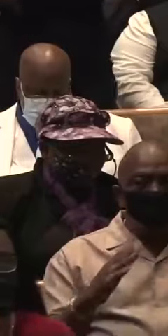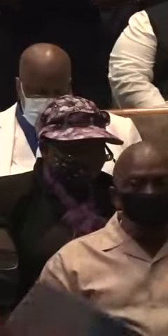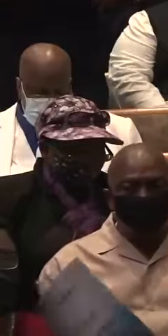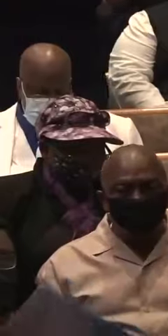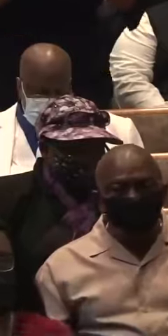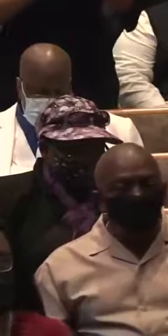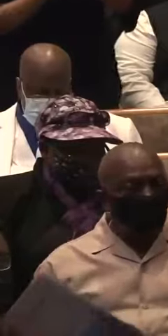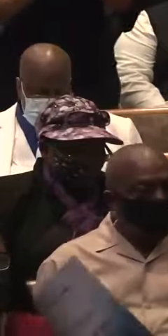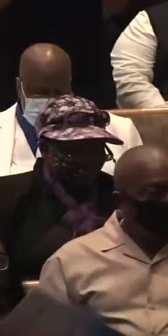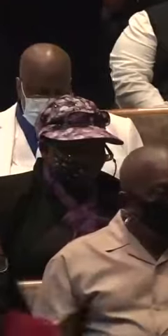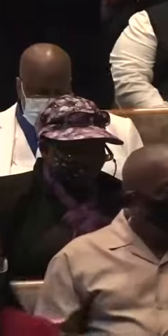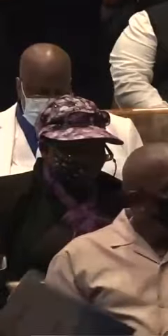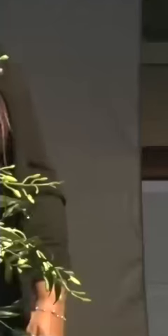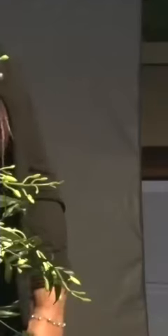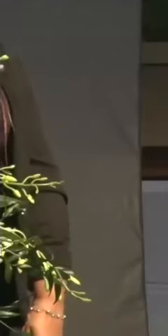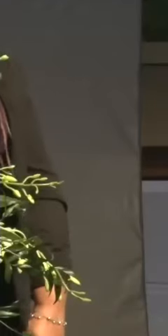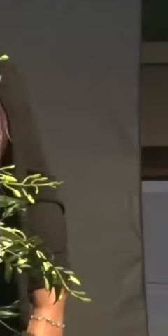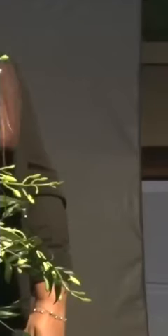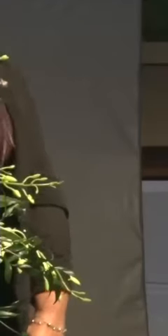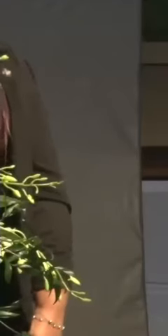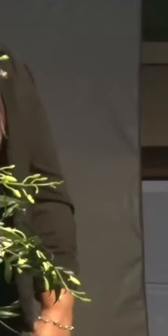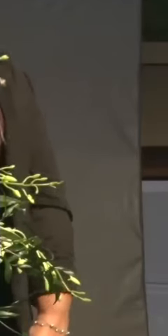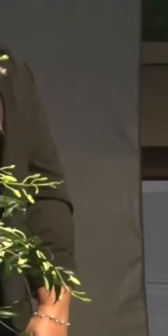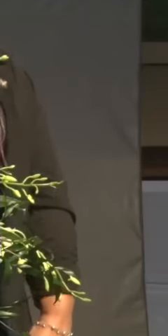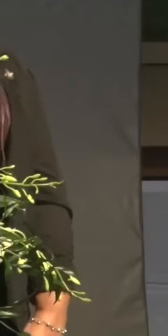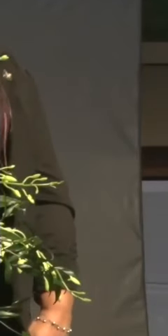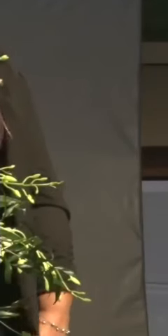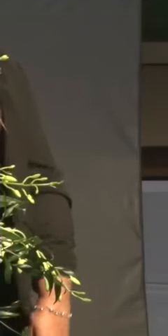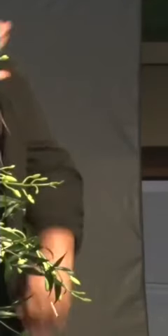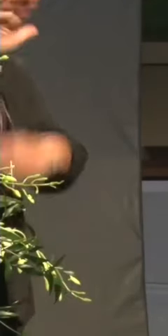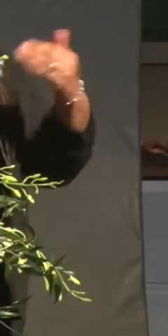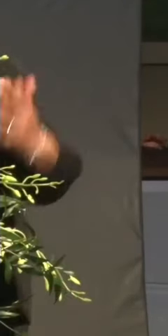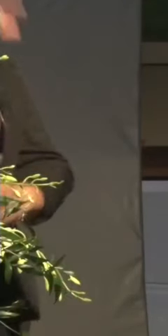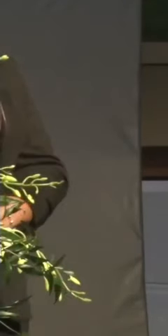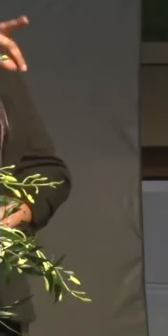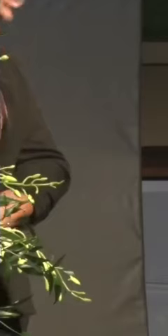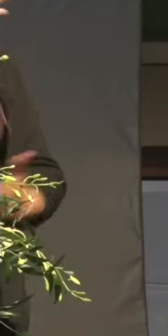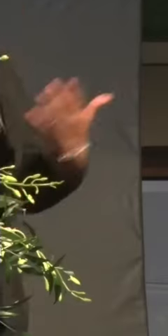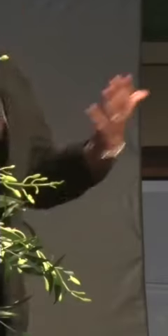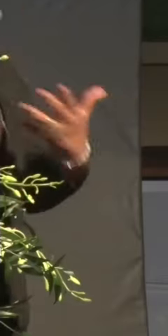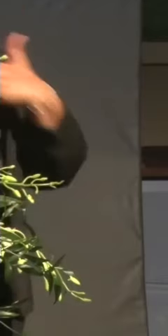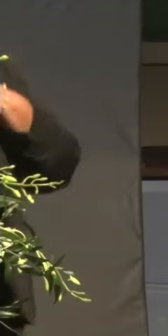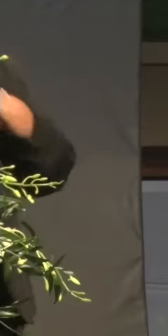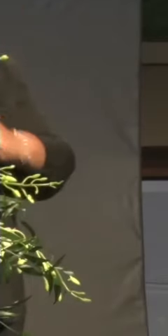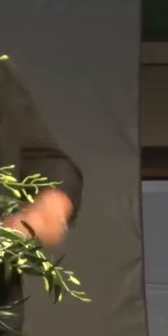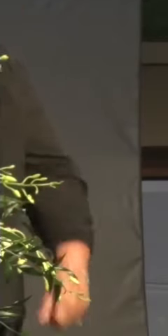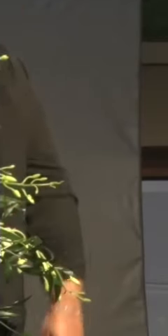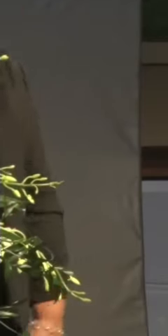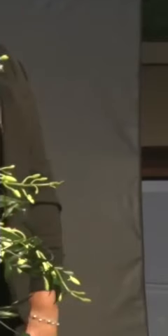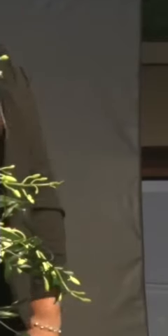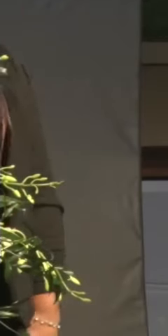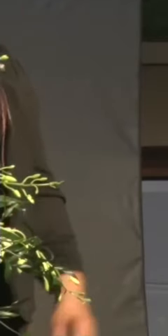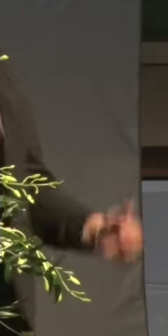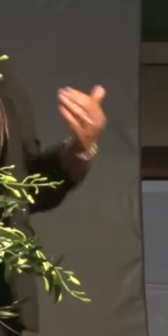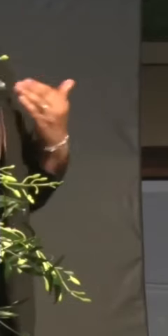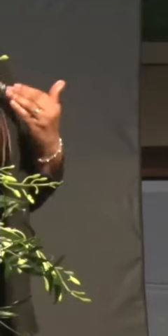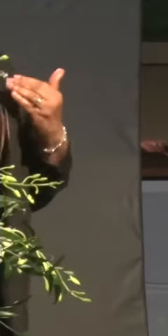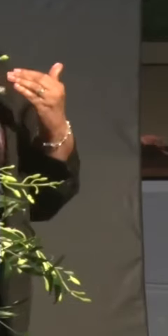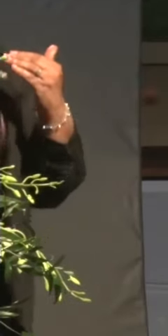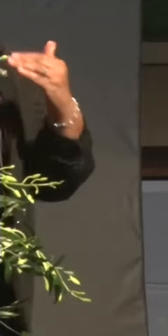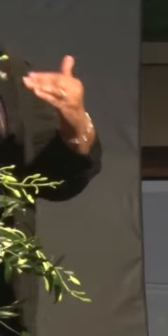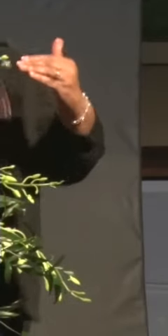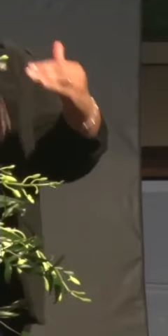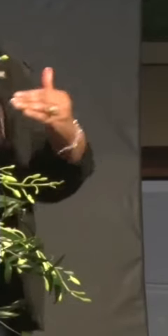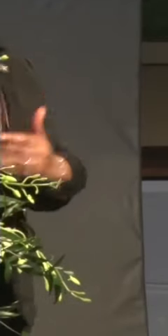I said, "I know you're here. All you got to do is trust him." All you got to do is hold on.